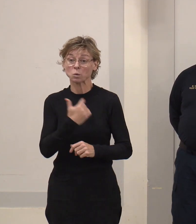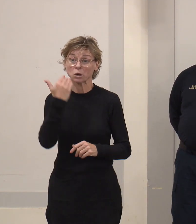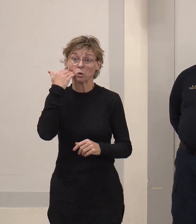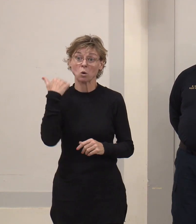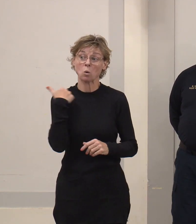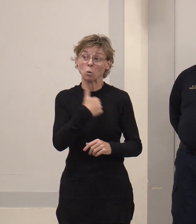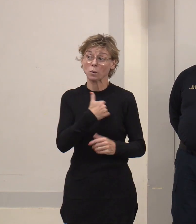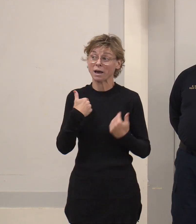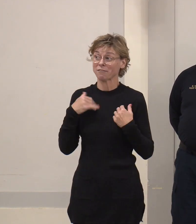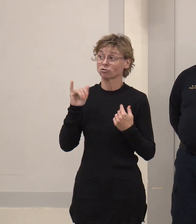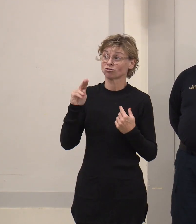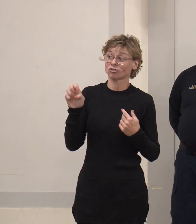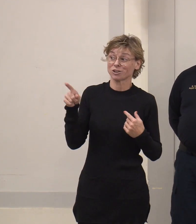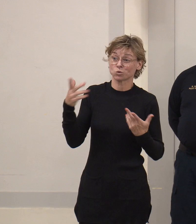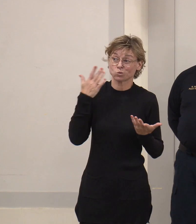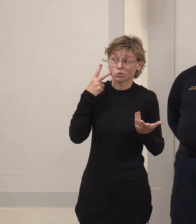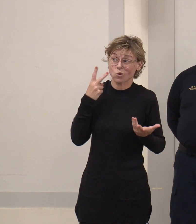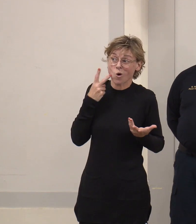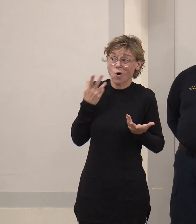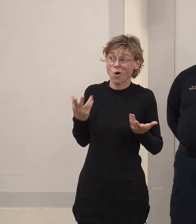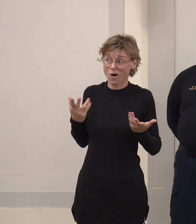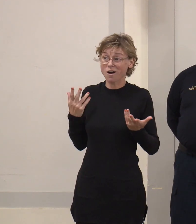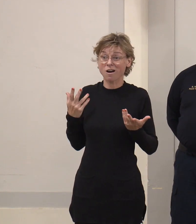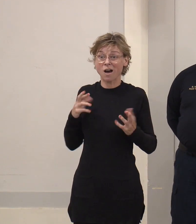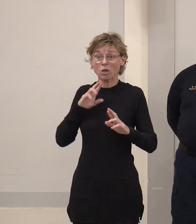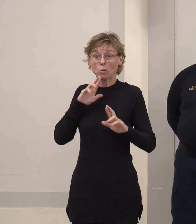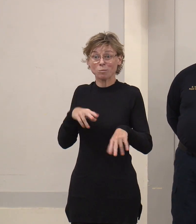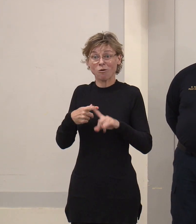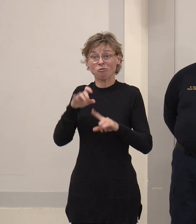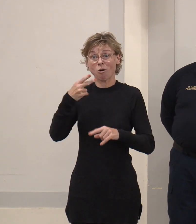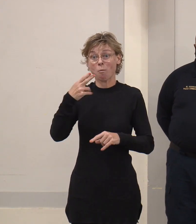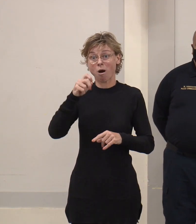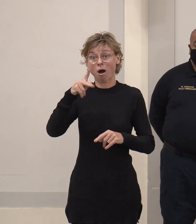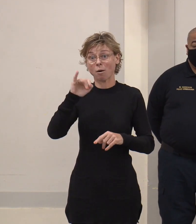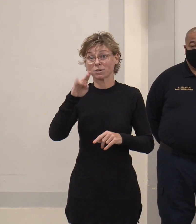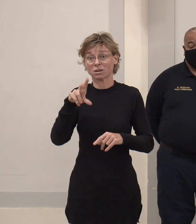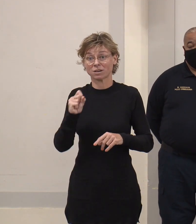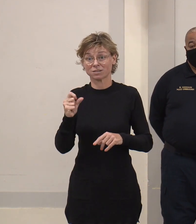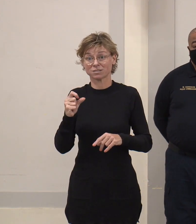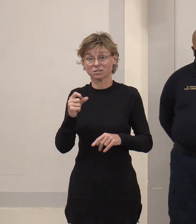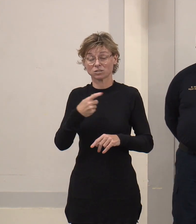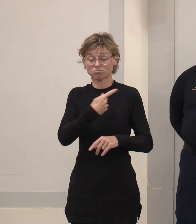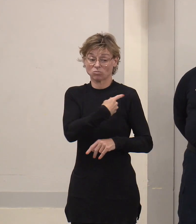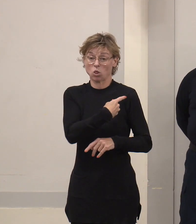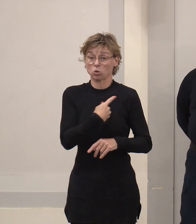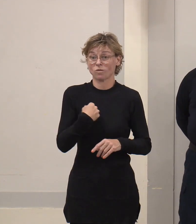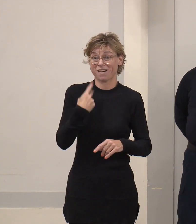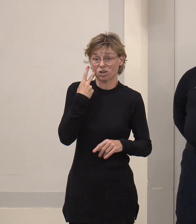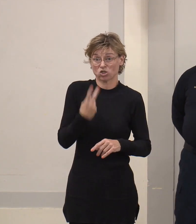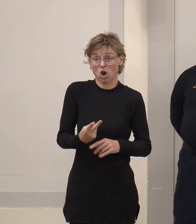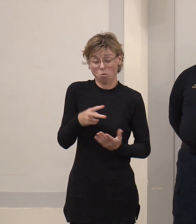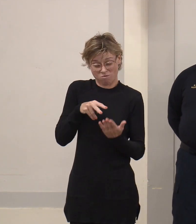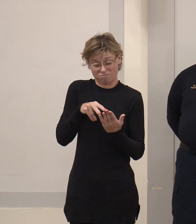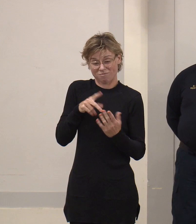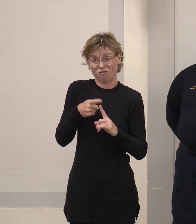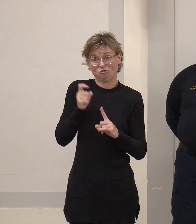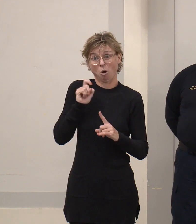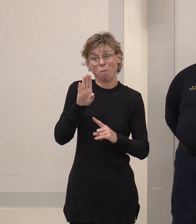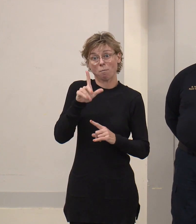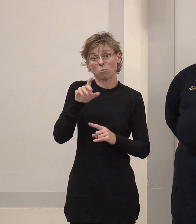if you saw, we saw the report from Hopkins, Dr. D and I saw one from Bloomberg this week that said